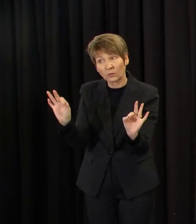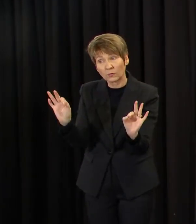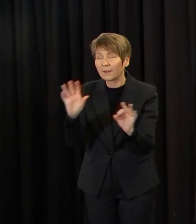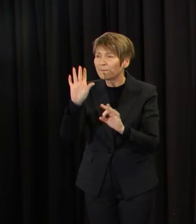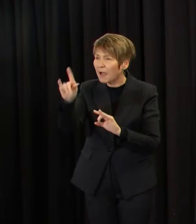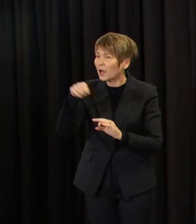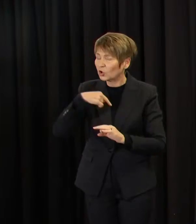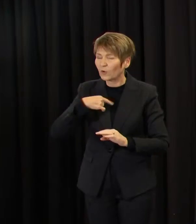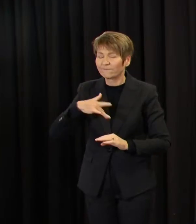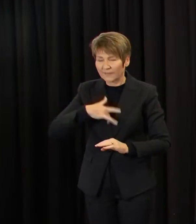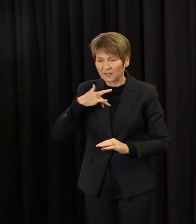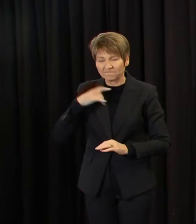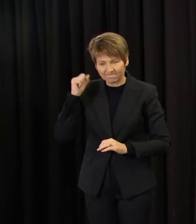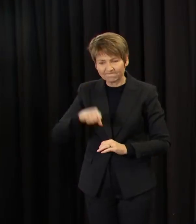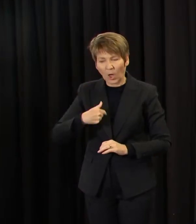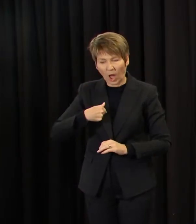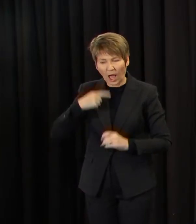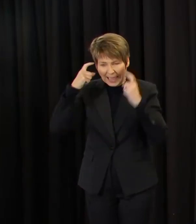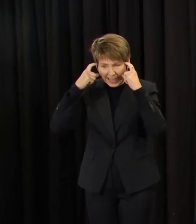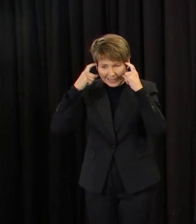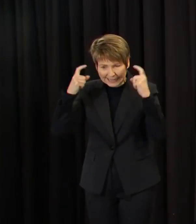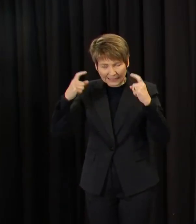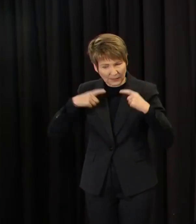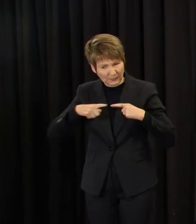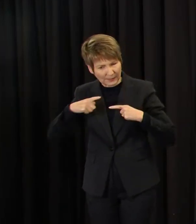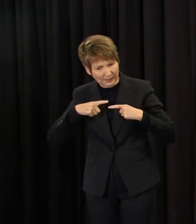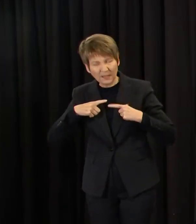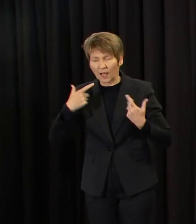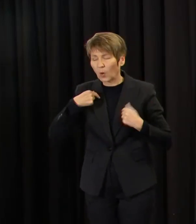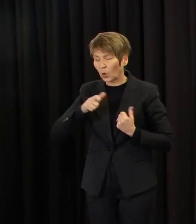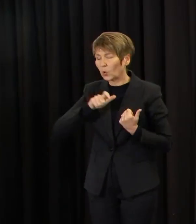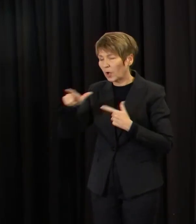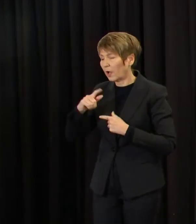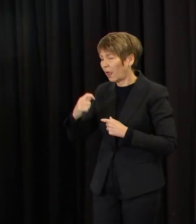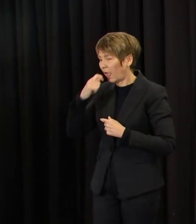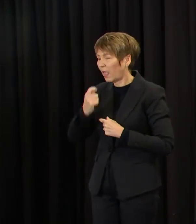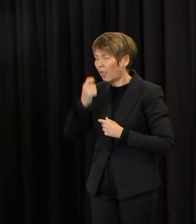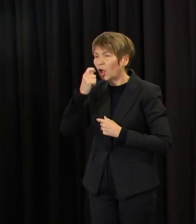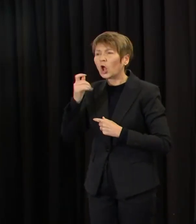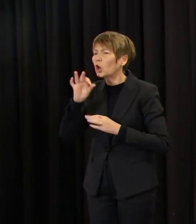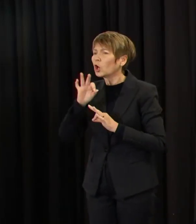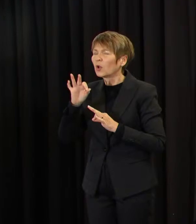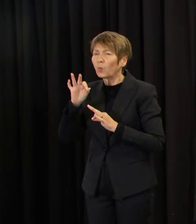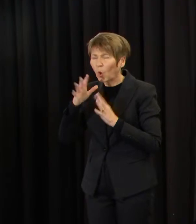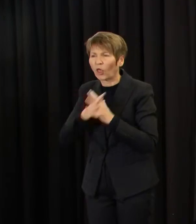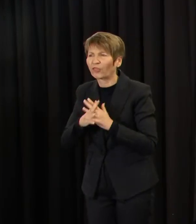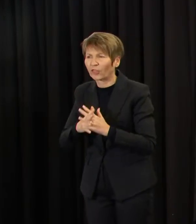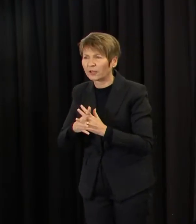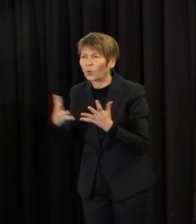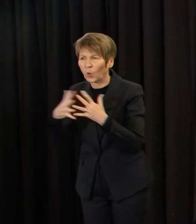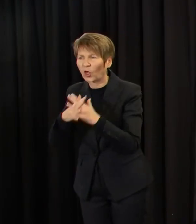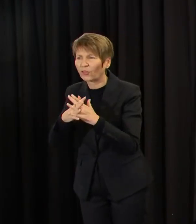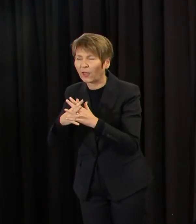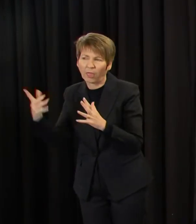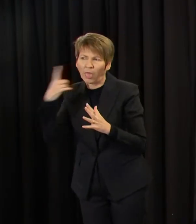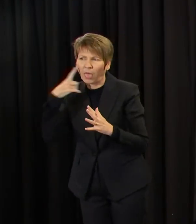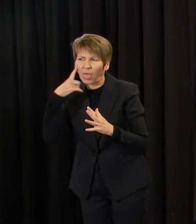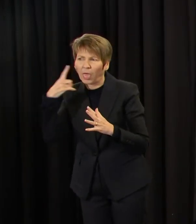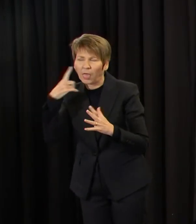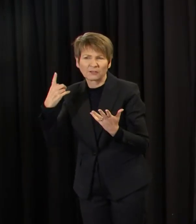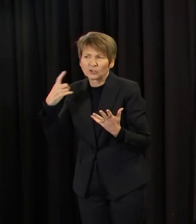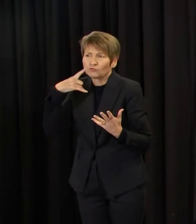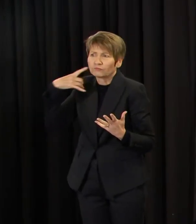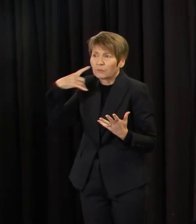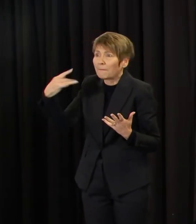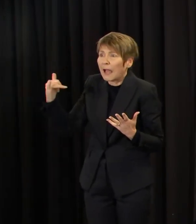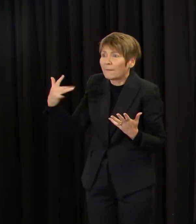part. You've played your part in making sure that you're not spreading this virus. The rules apply to everyone across the board, but we've got to have an